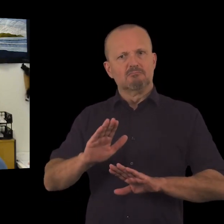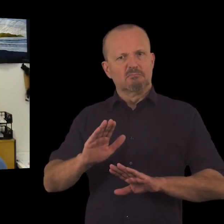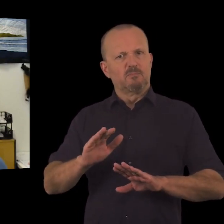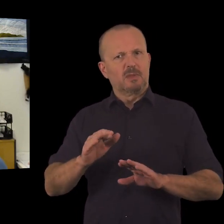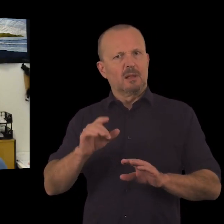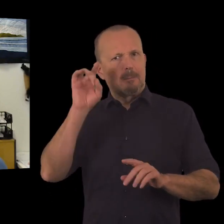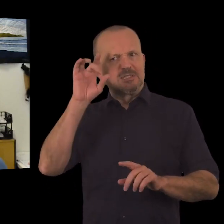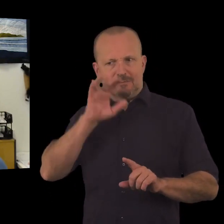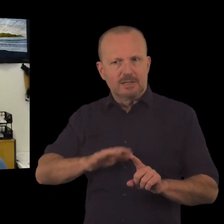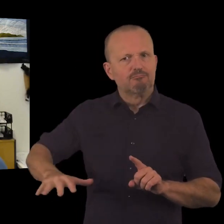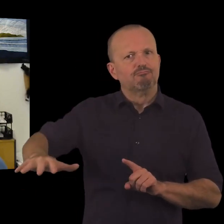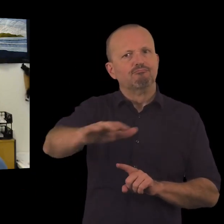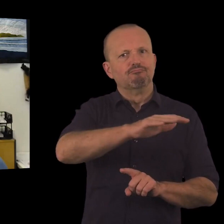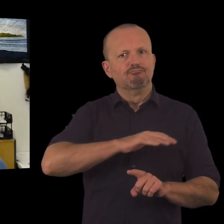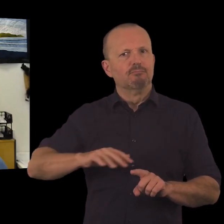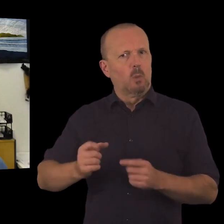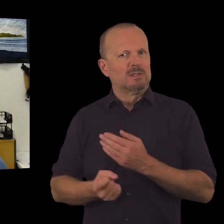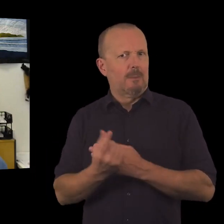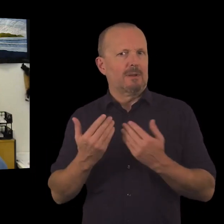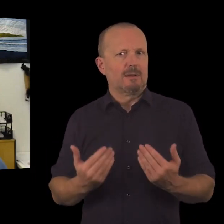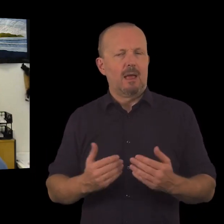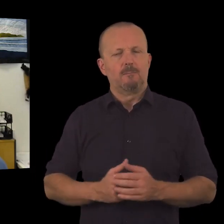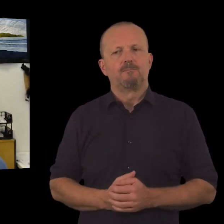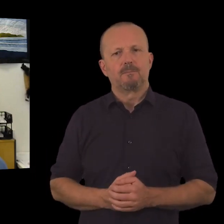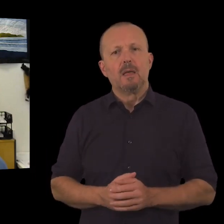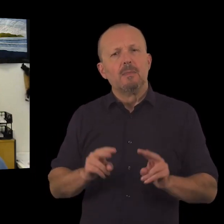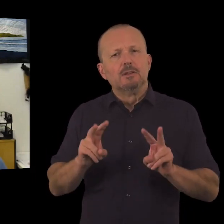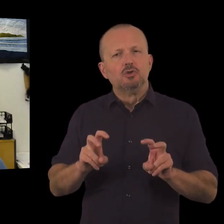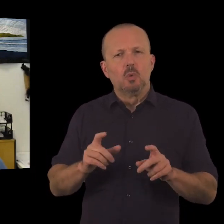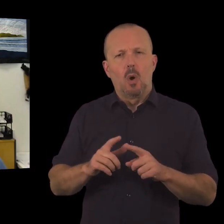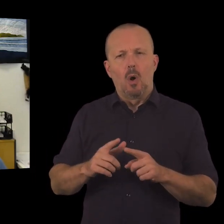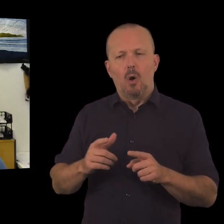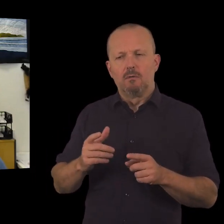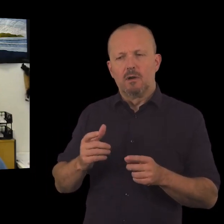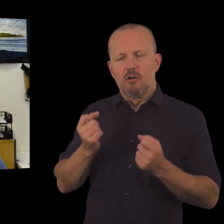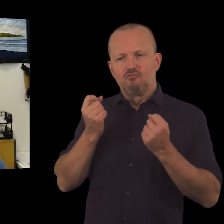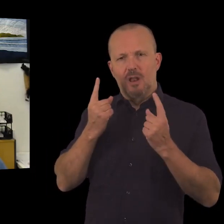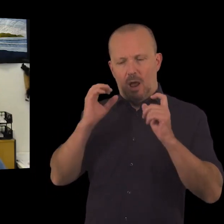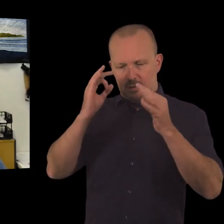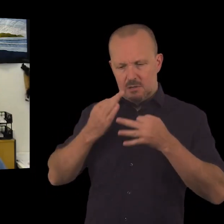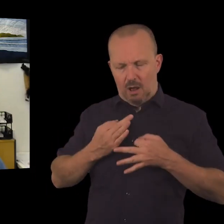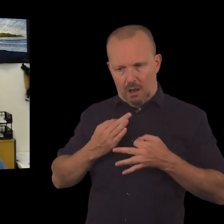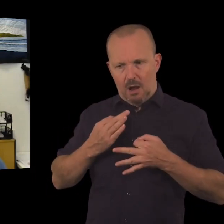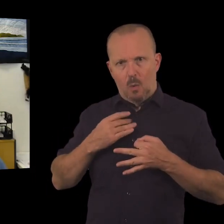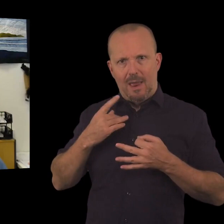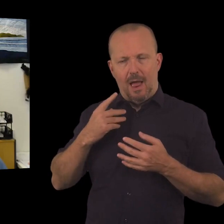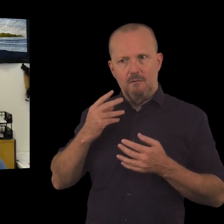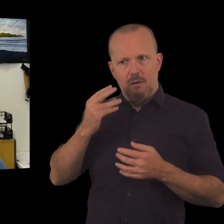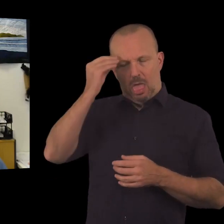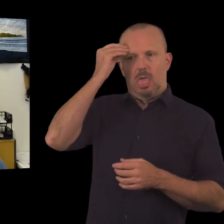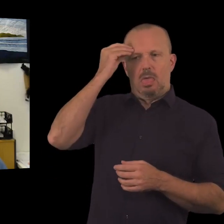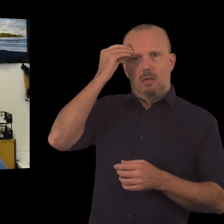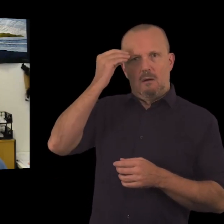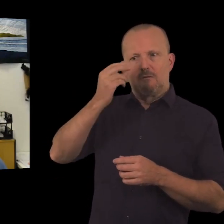in history. The issues of unlearning the past narratives and the damage of remoulding